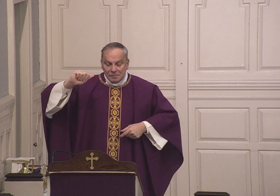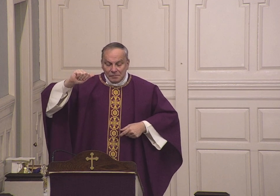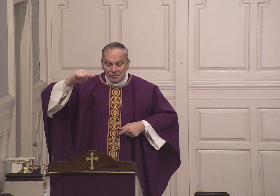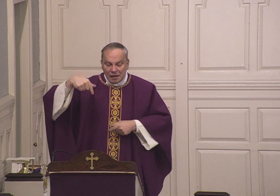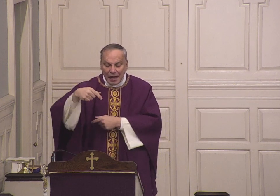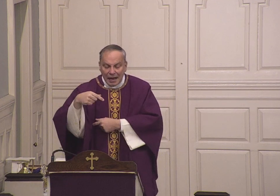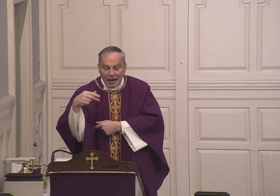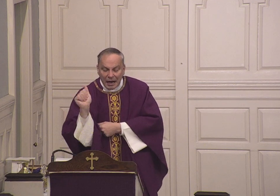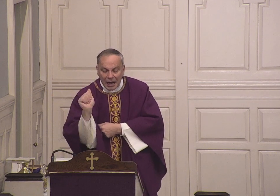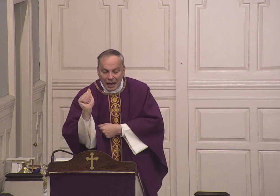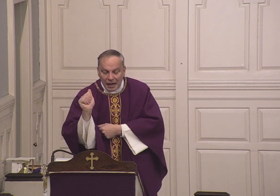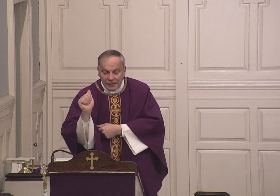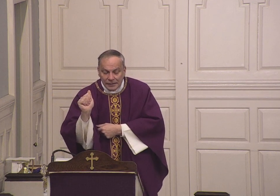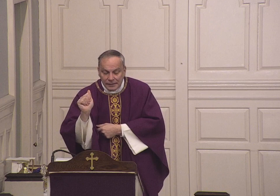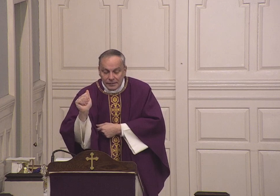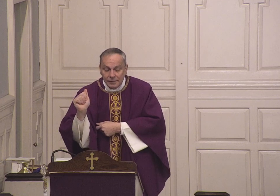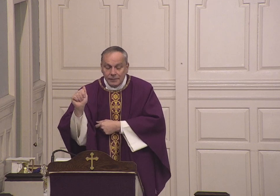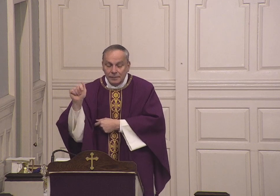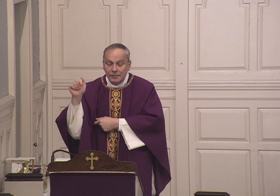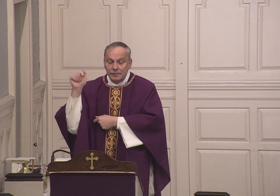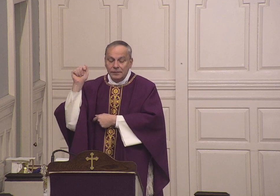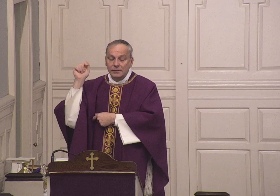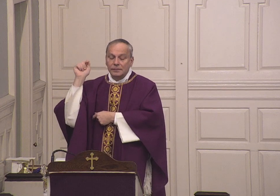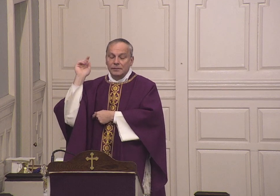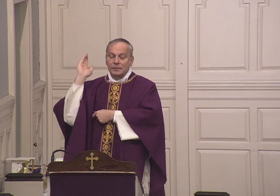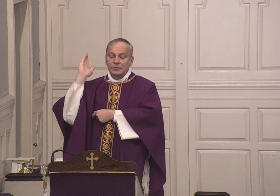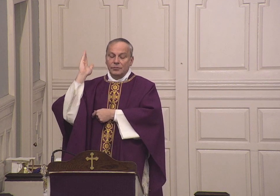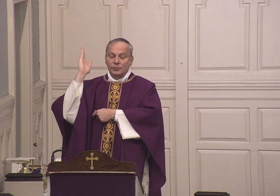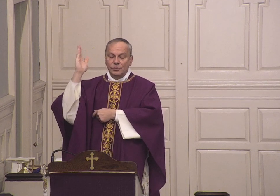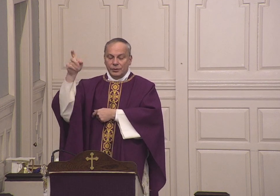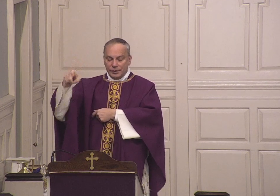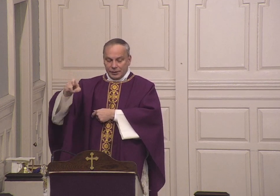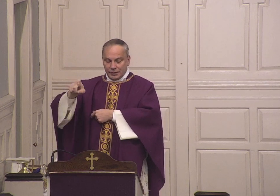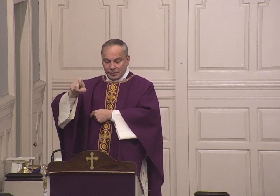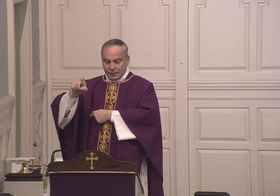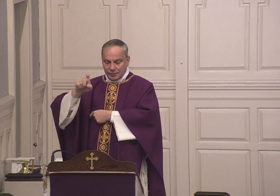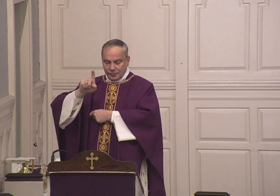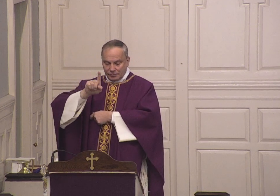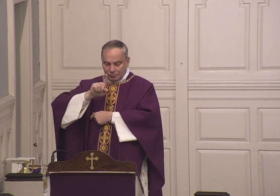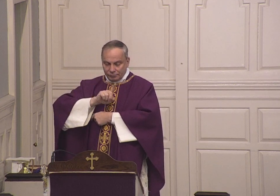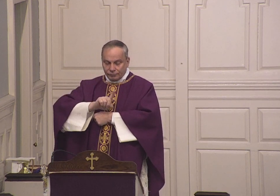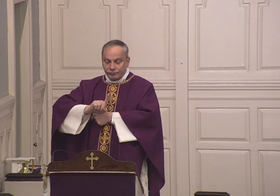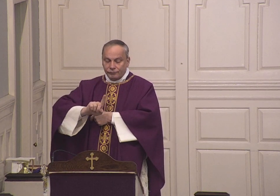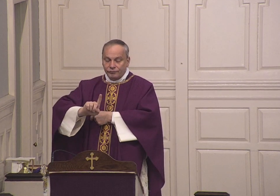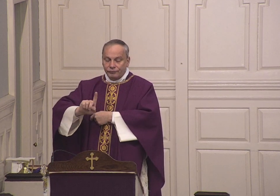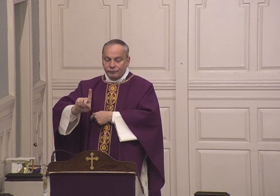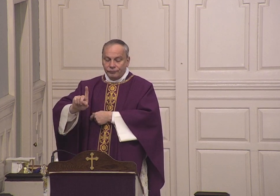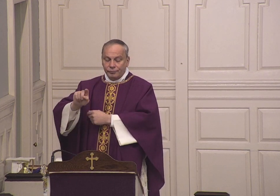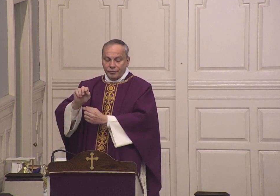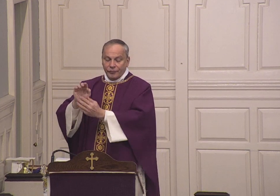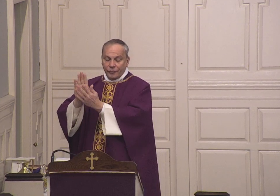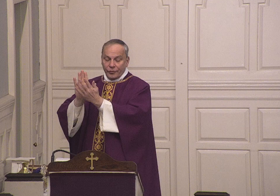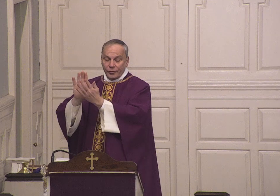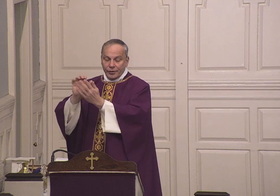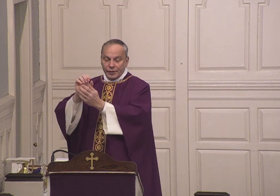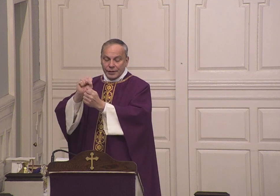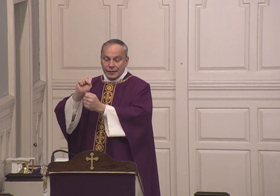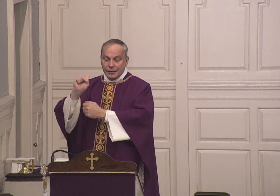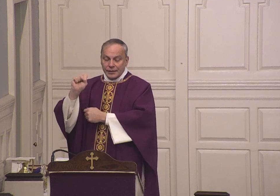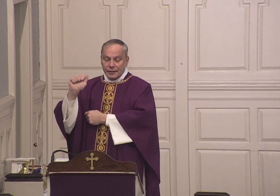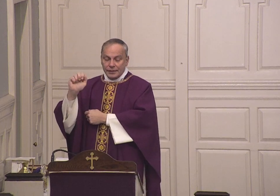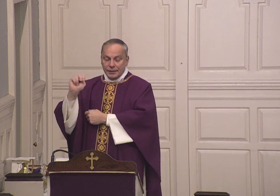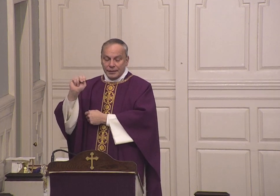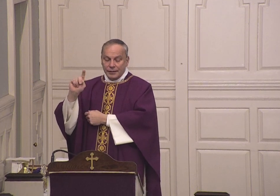And whoever says to his brother, Raca, will be answerable to the